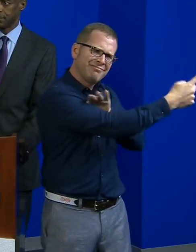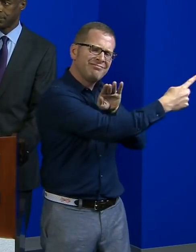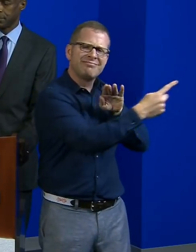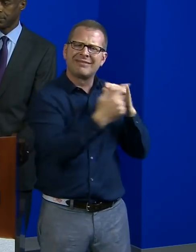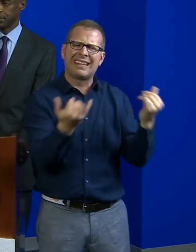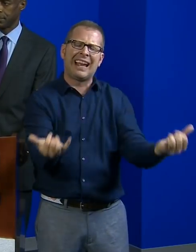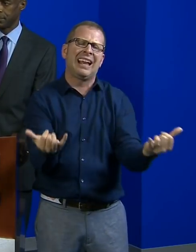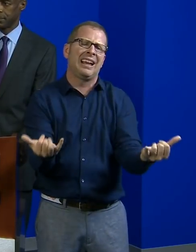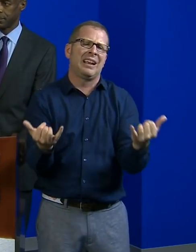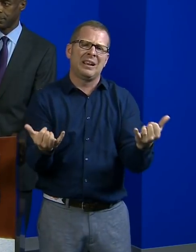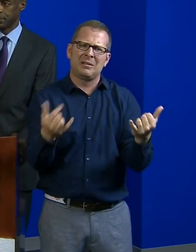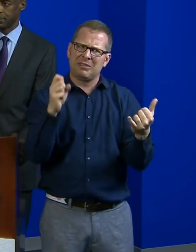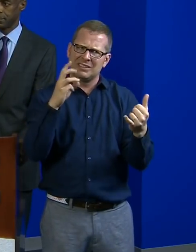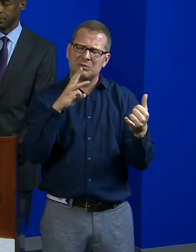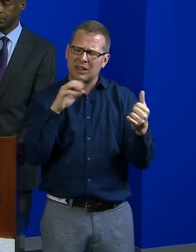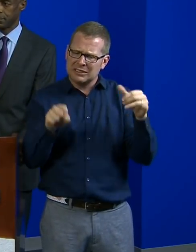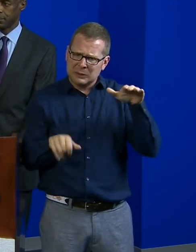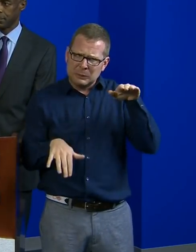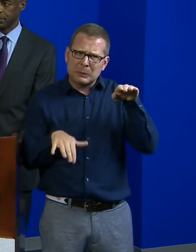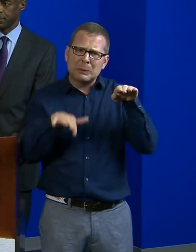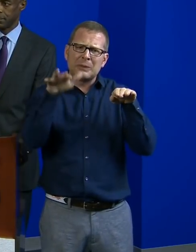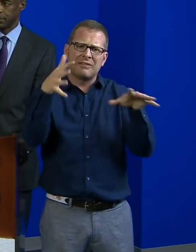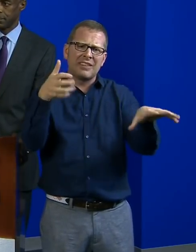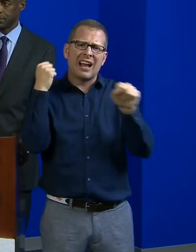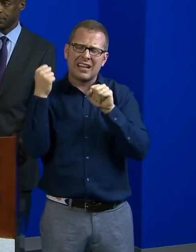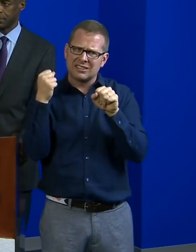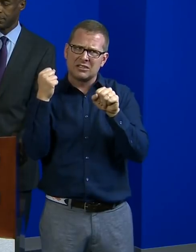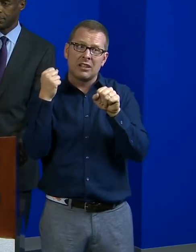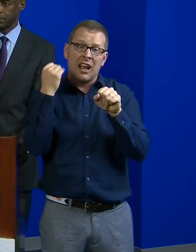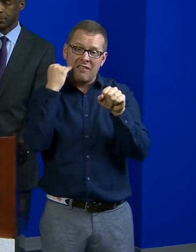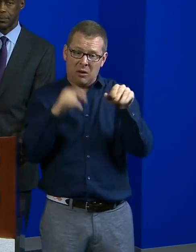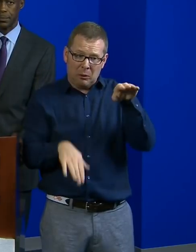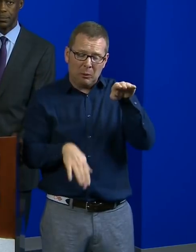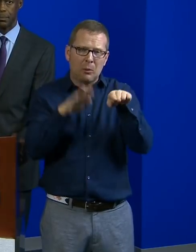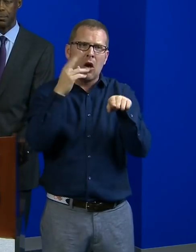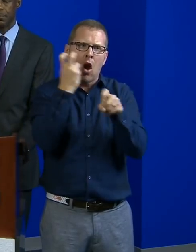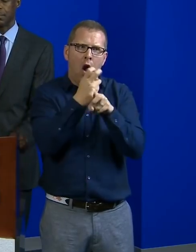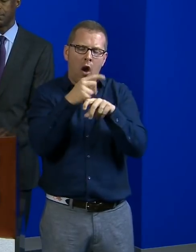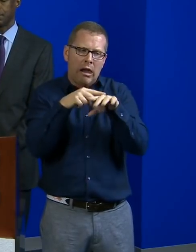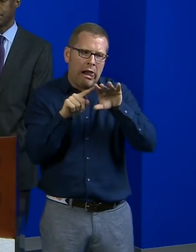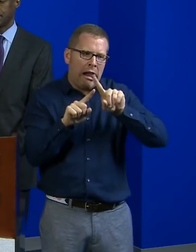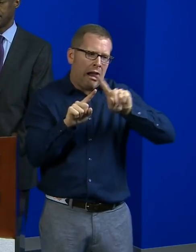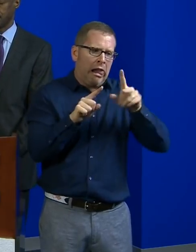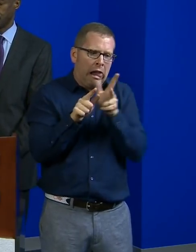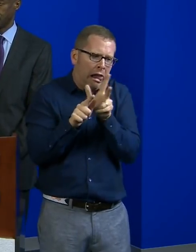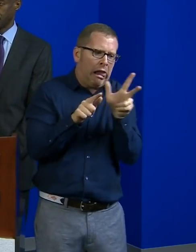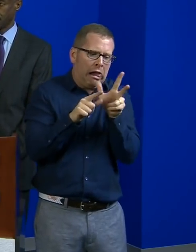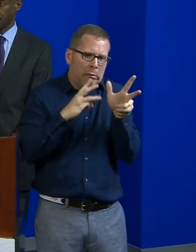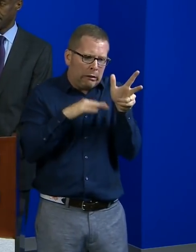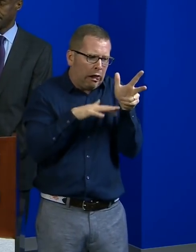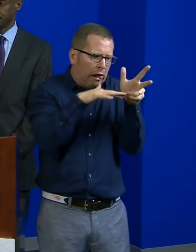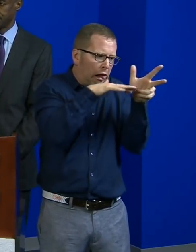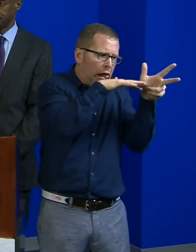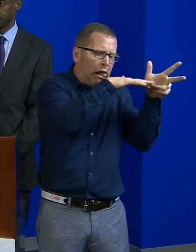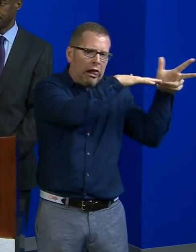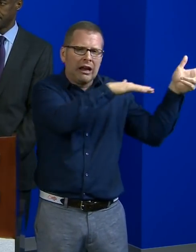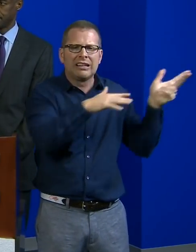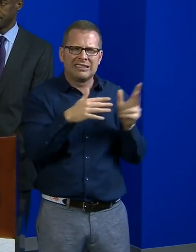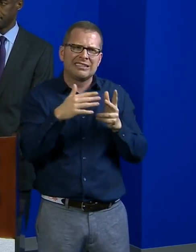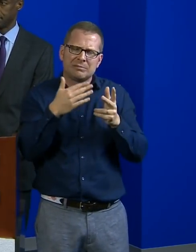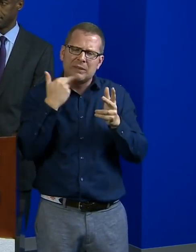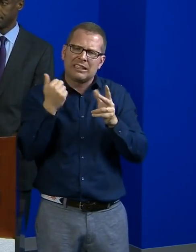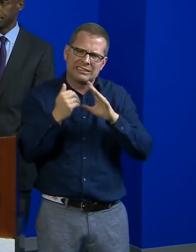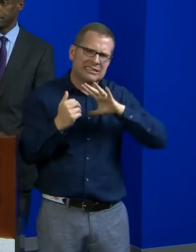be very difficult for us to get to you once the storm starts happening in Broward. I mean, once the winds pick